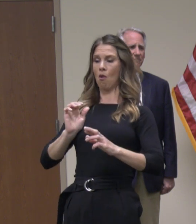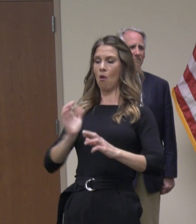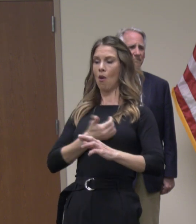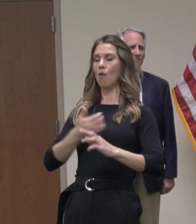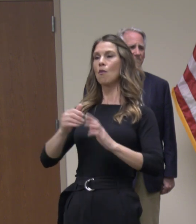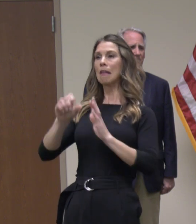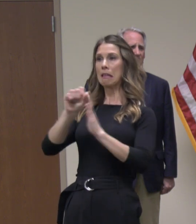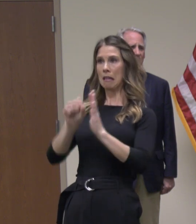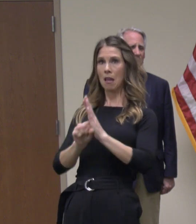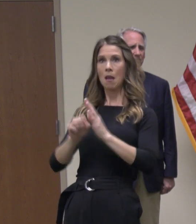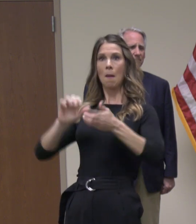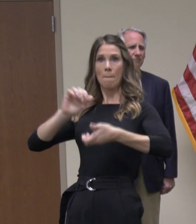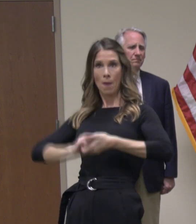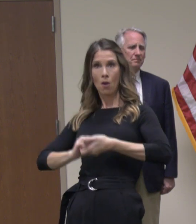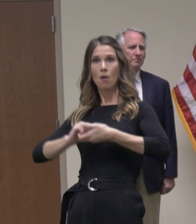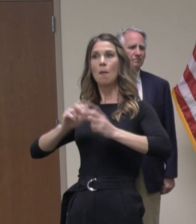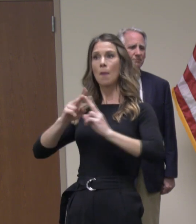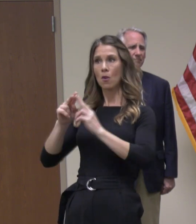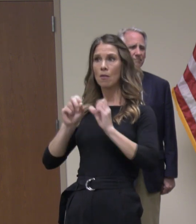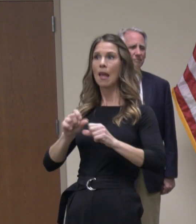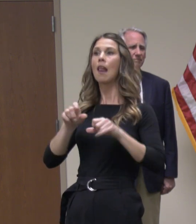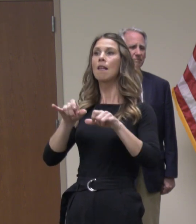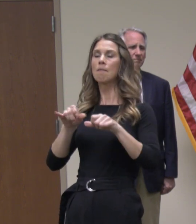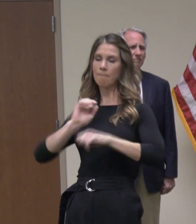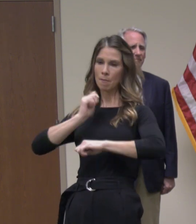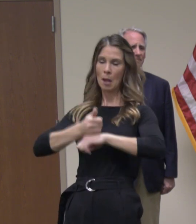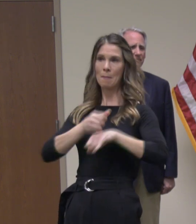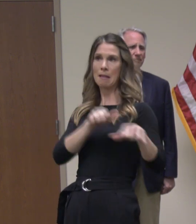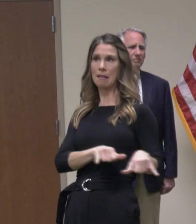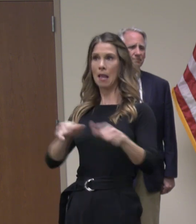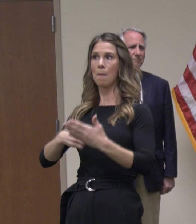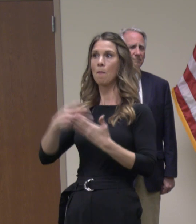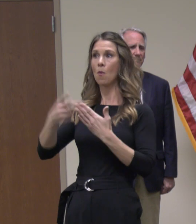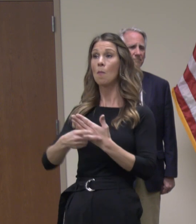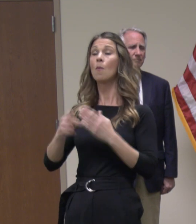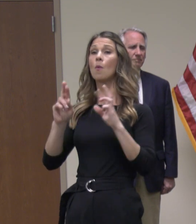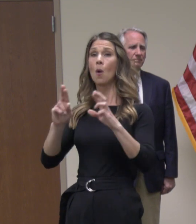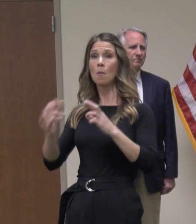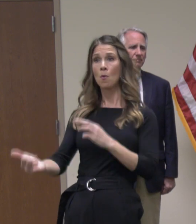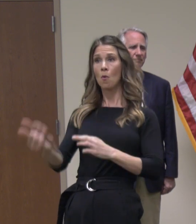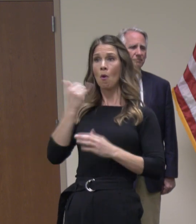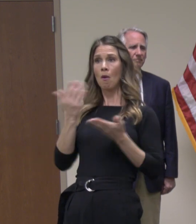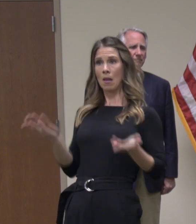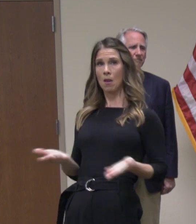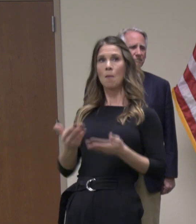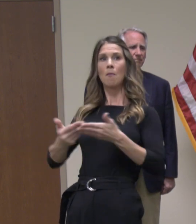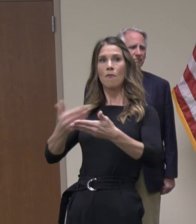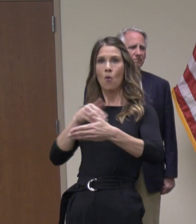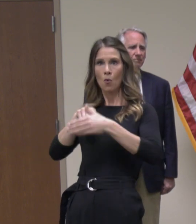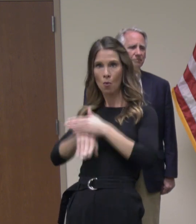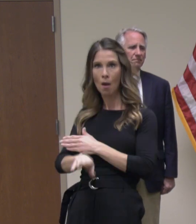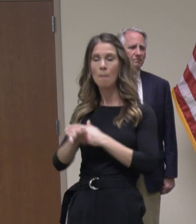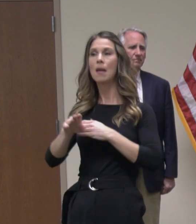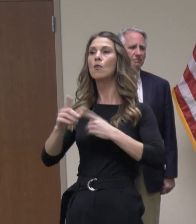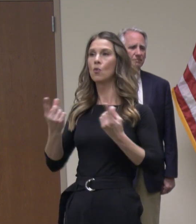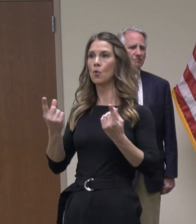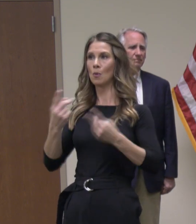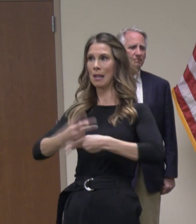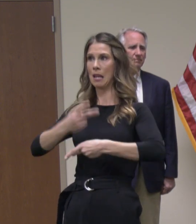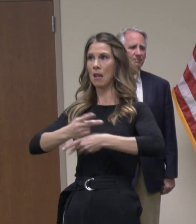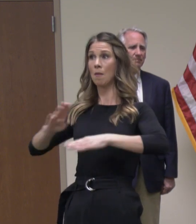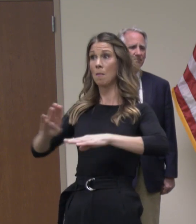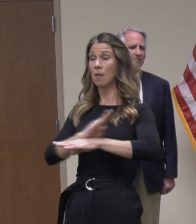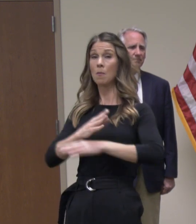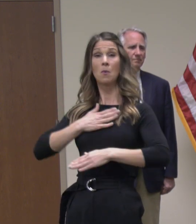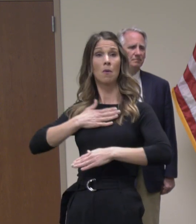ask all of our residents to call ahead before coming to a county building to conduct business. We may still be able to help you over the phone or in